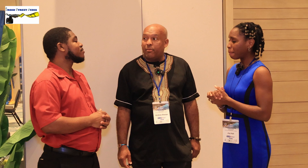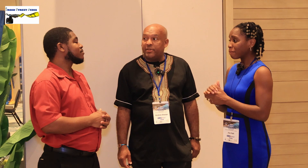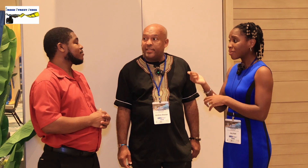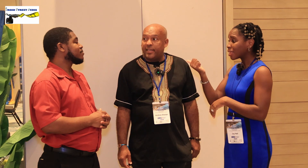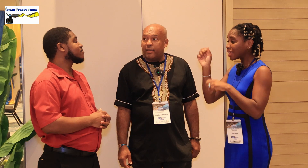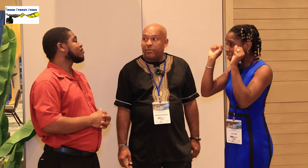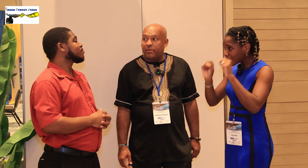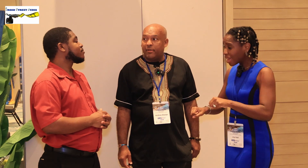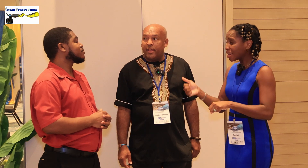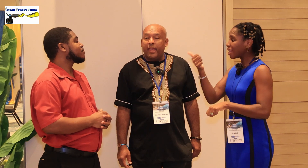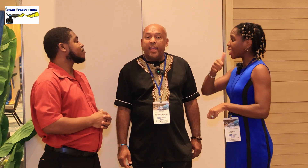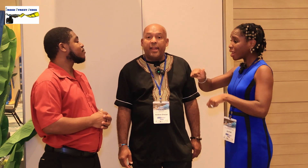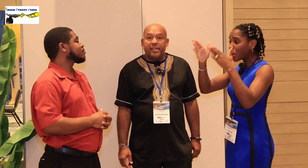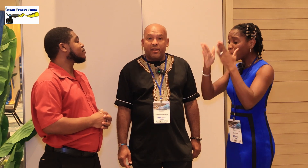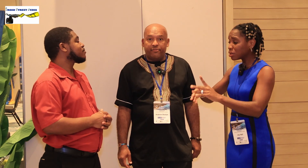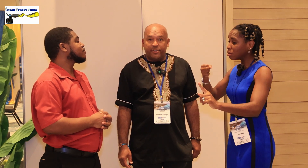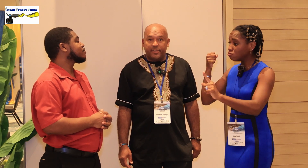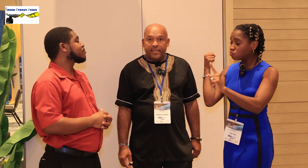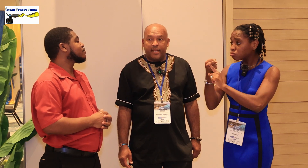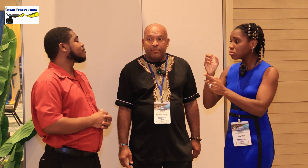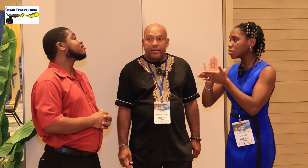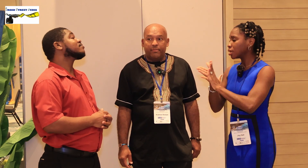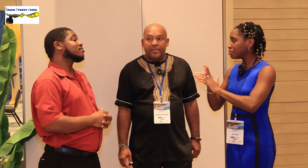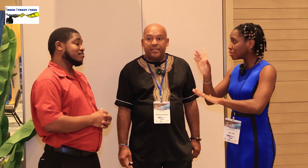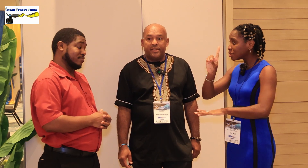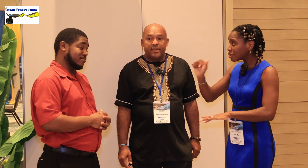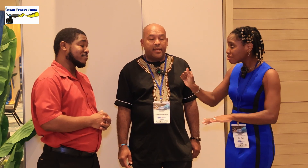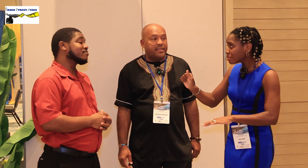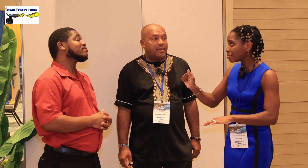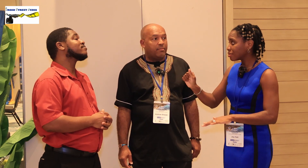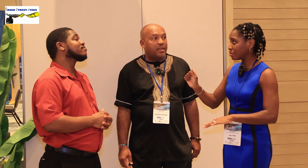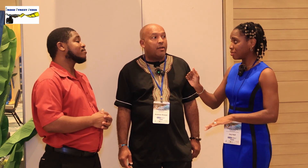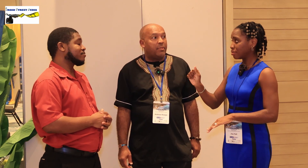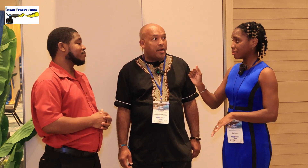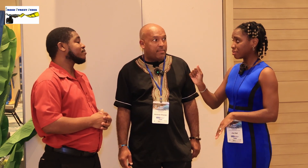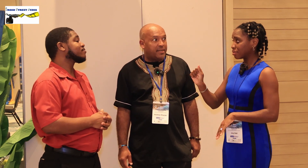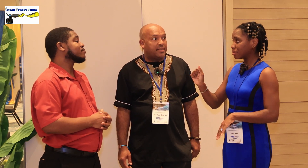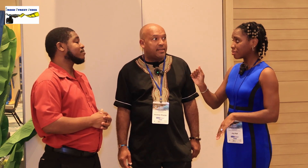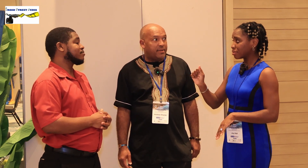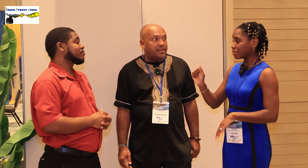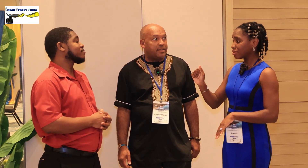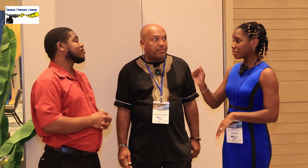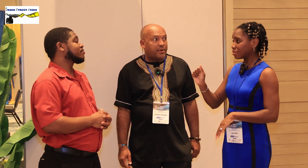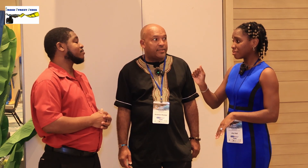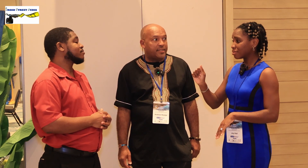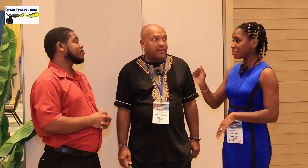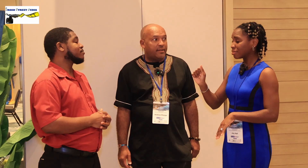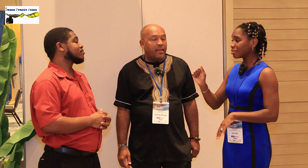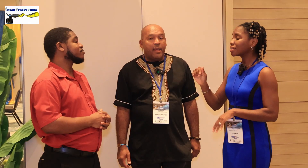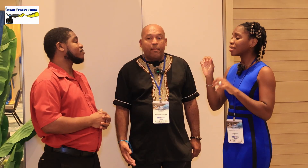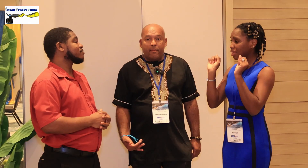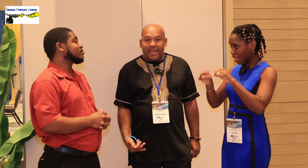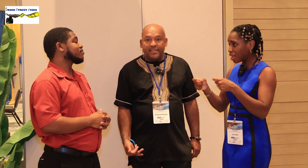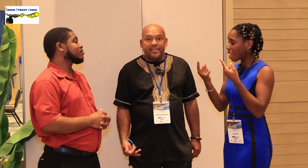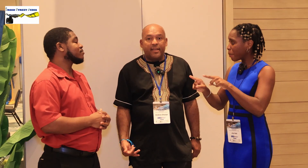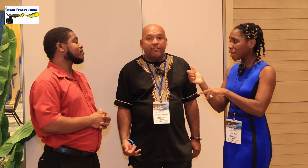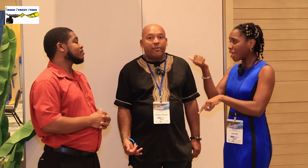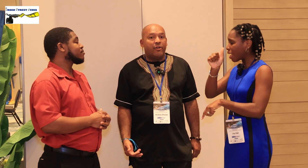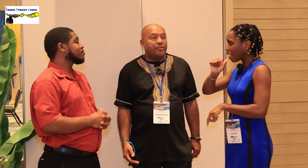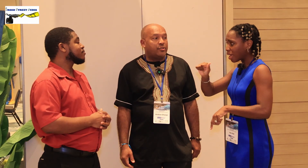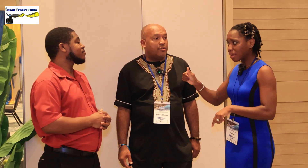can become disabled. Any of us can become a disability person.